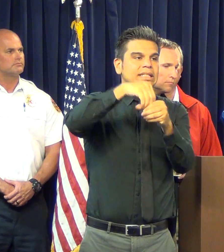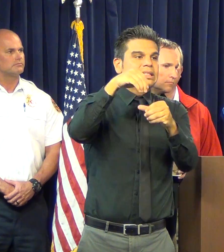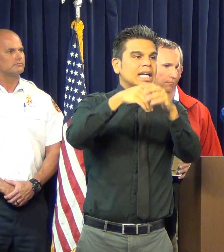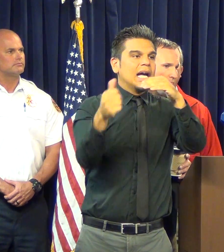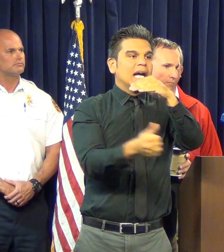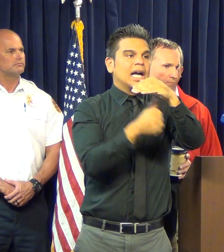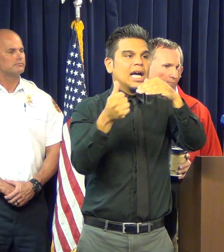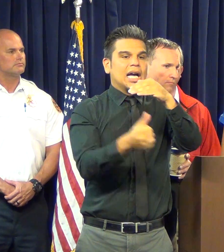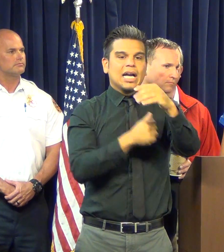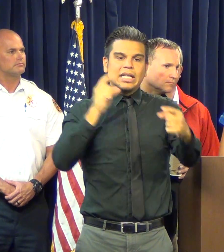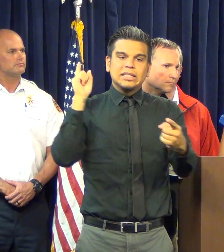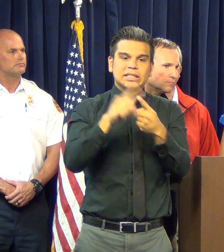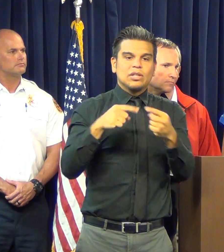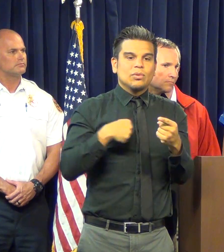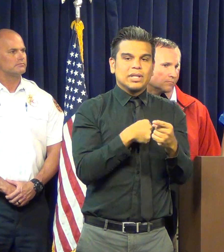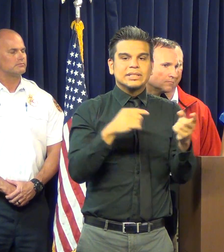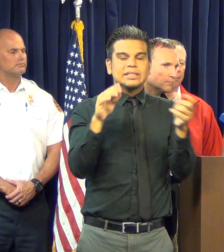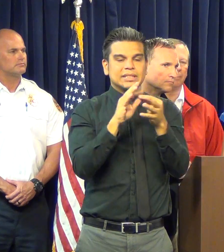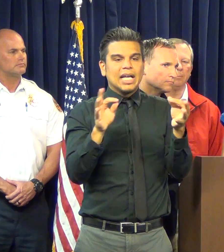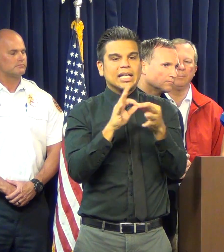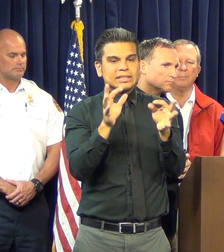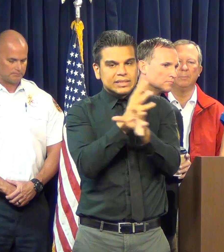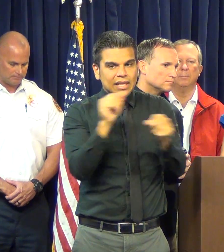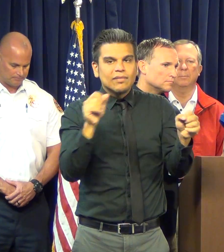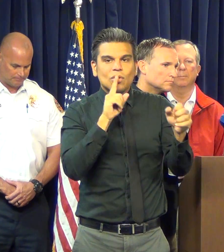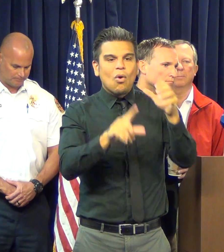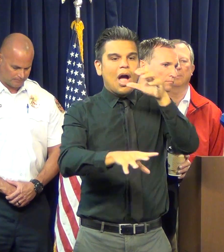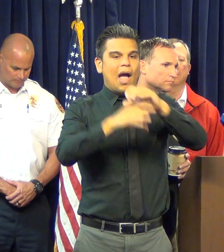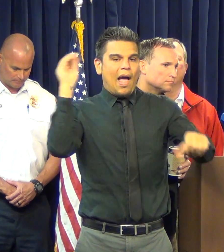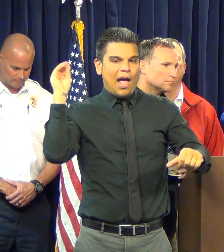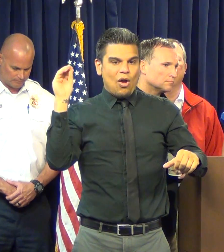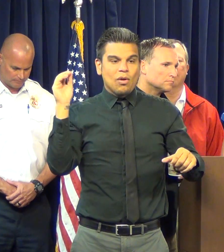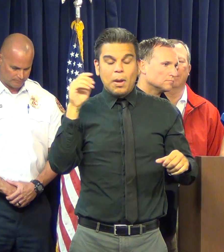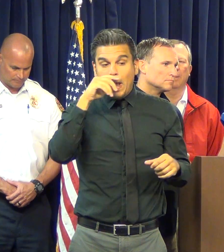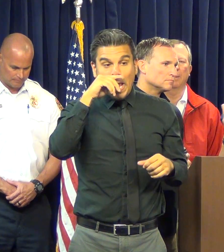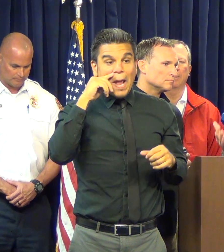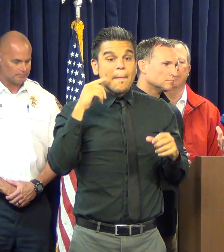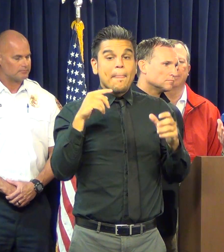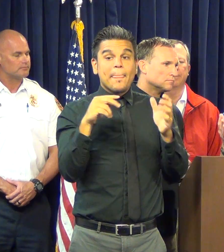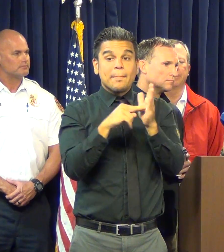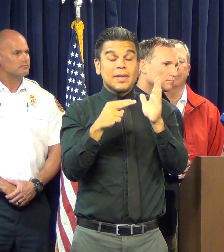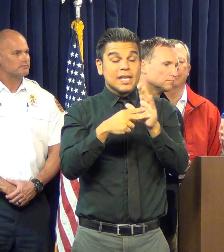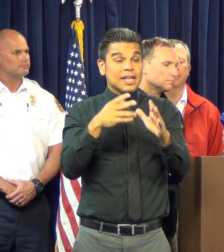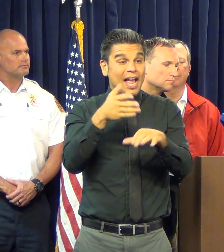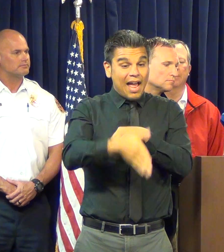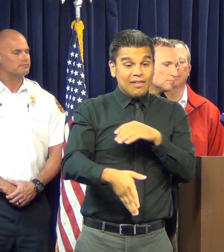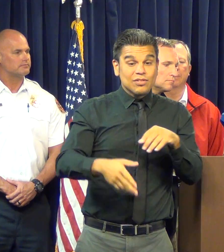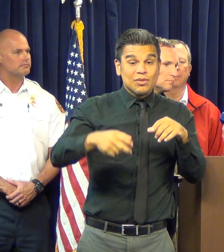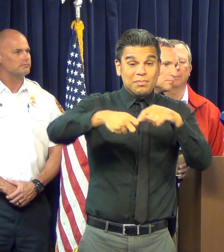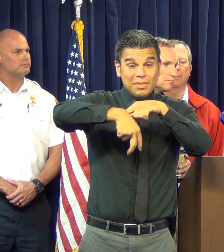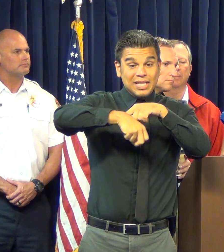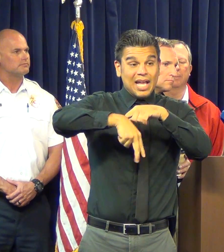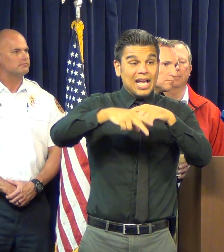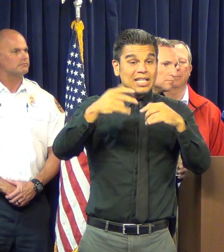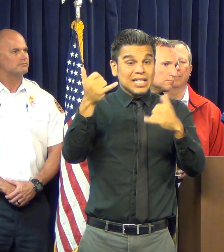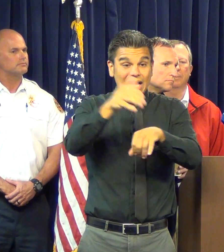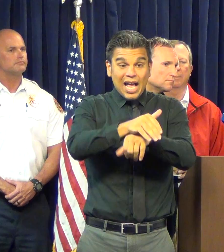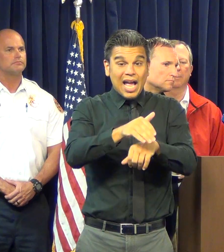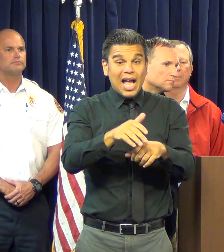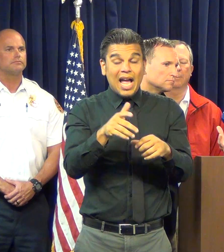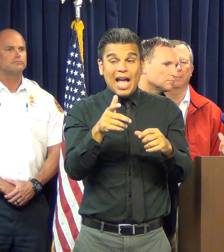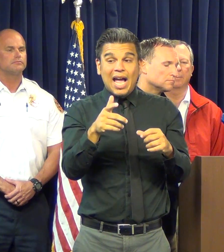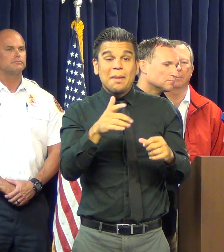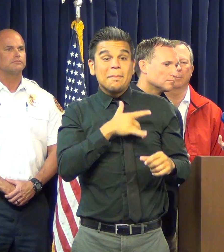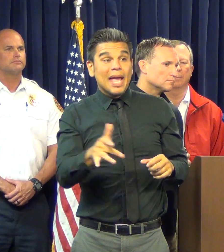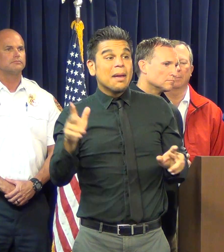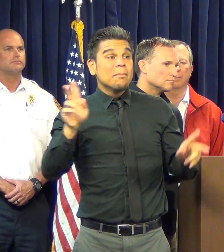even after the core of the storm passes, which is this afternoon into this evening, once we get after midnight tonight, it's a tendency